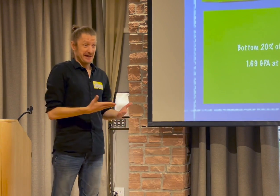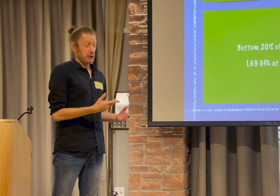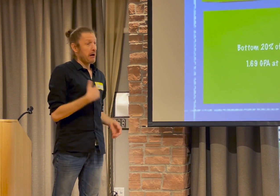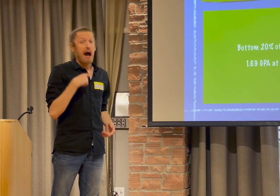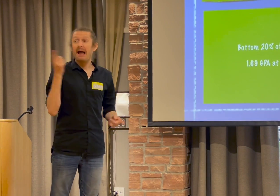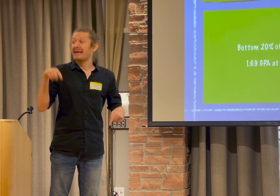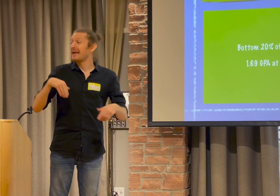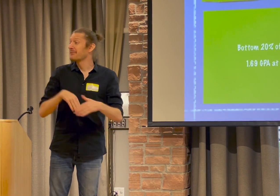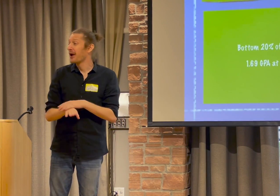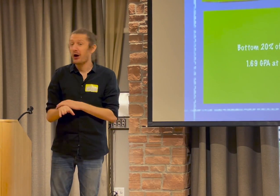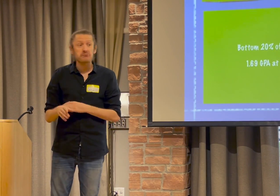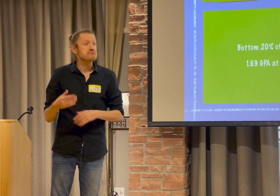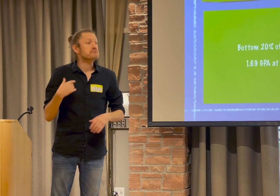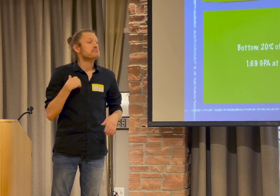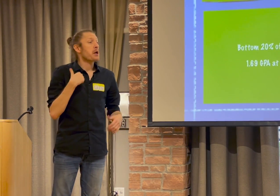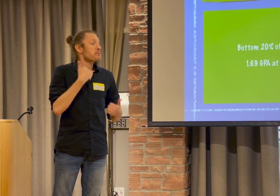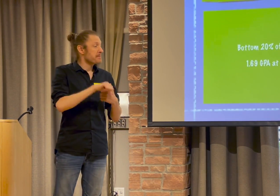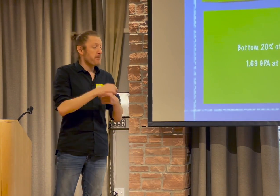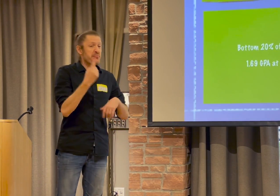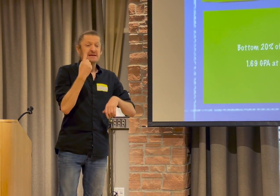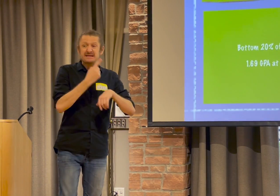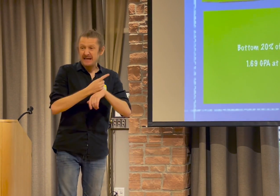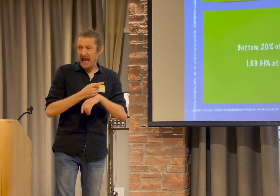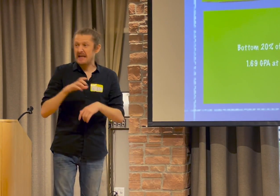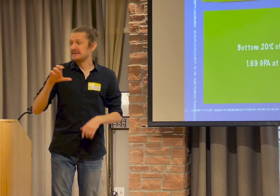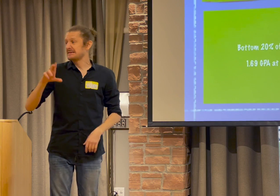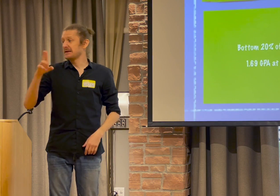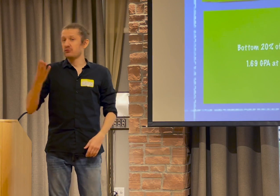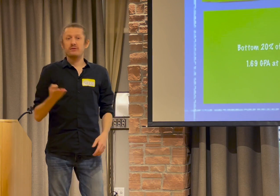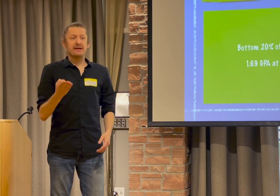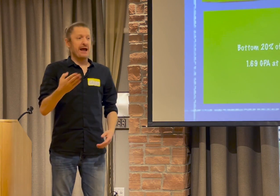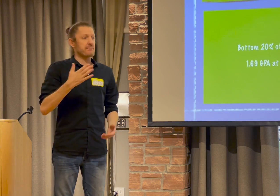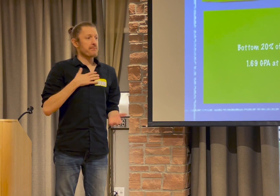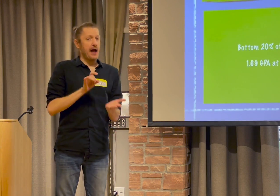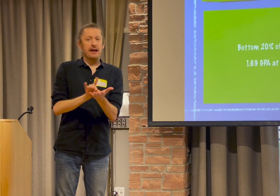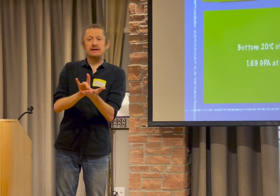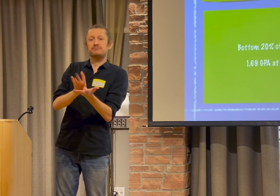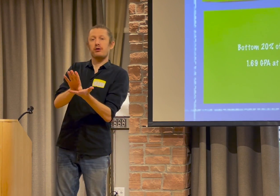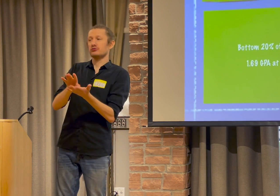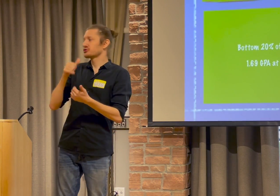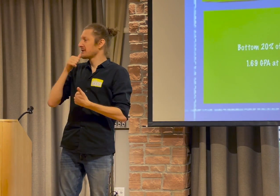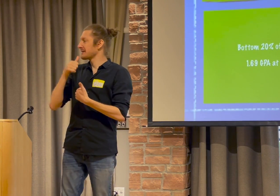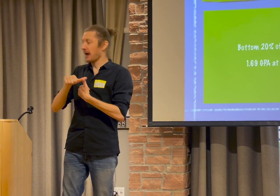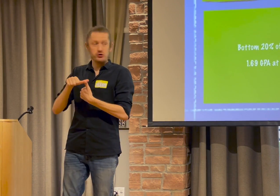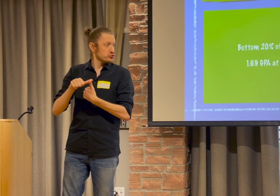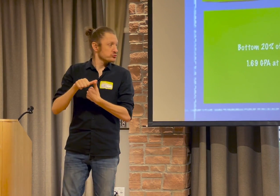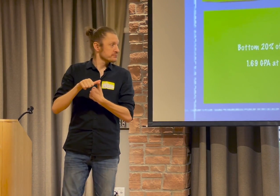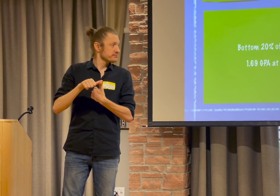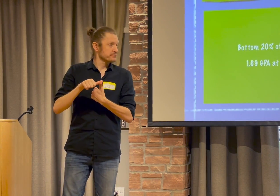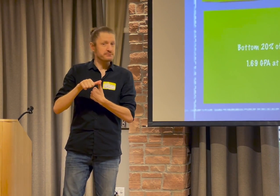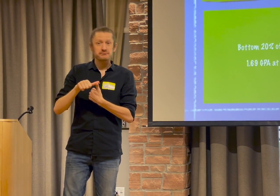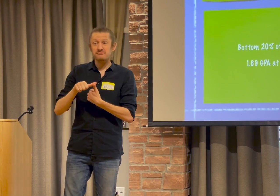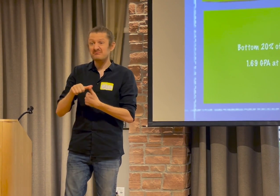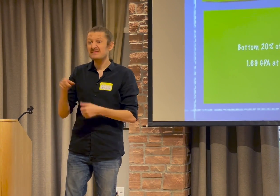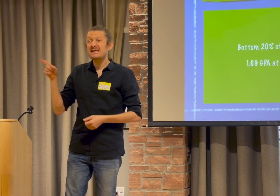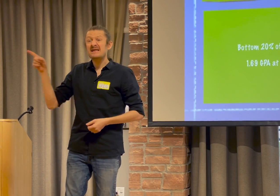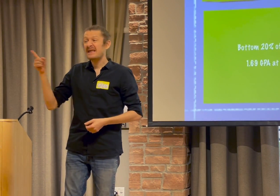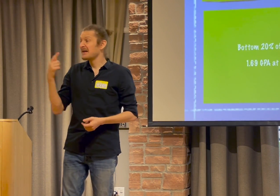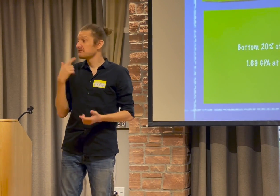So I planned to graduate from CU. I came into this college. I remember the day CU sent me my expulsion